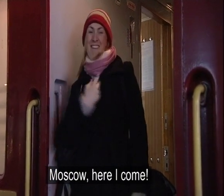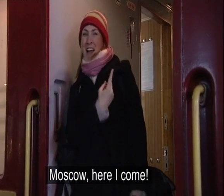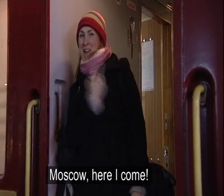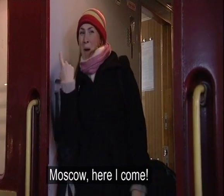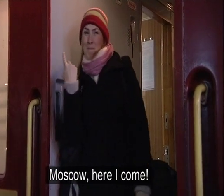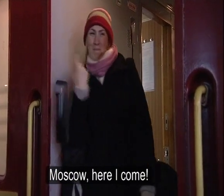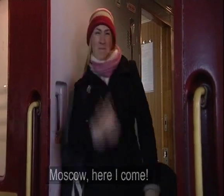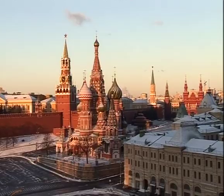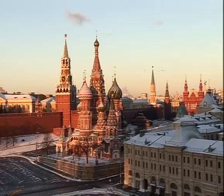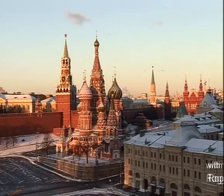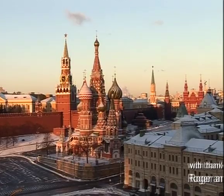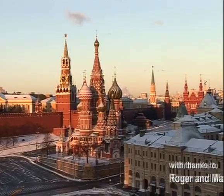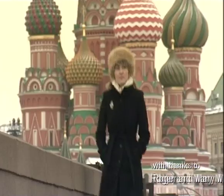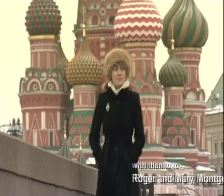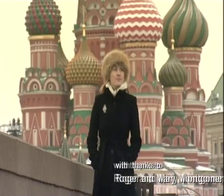Here I come.